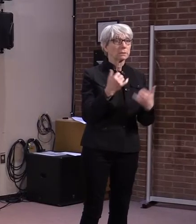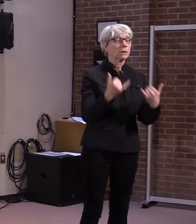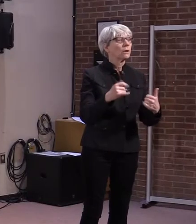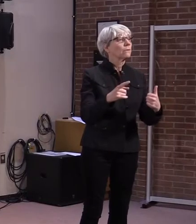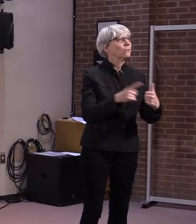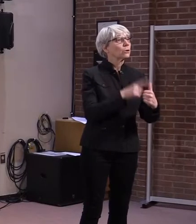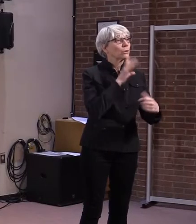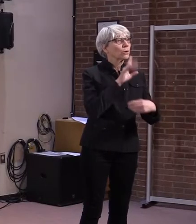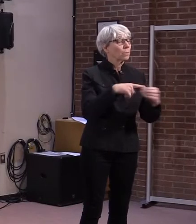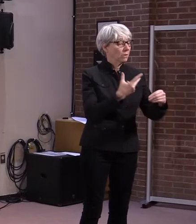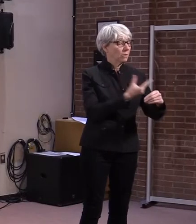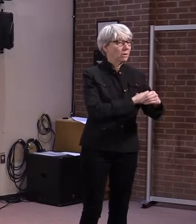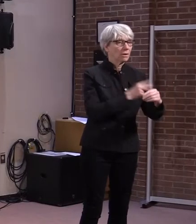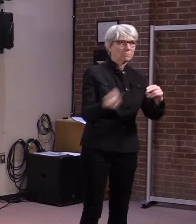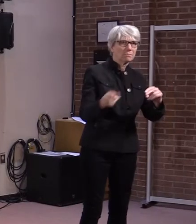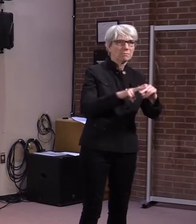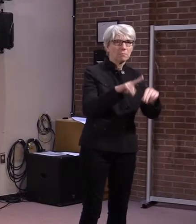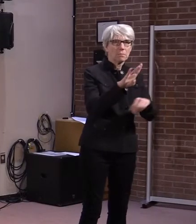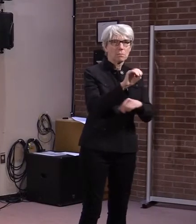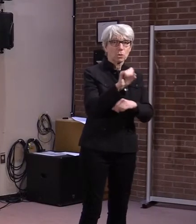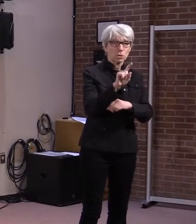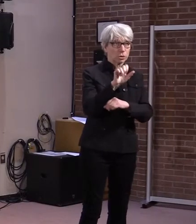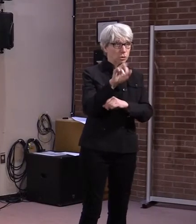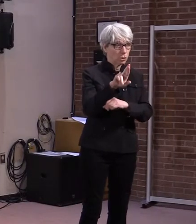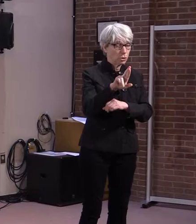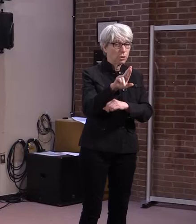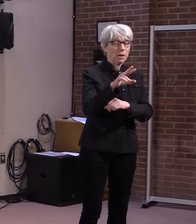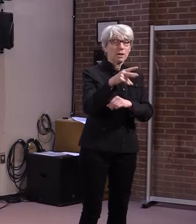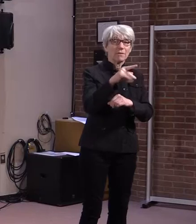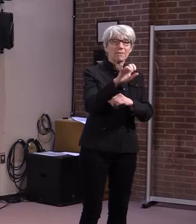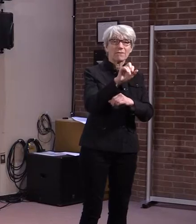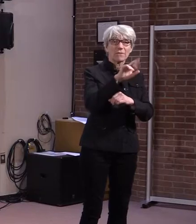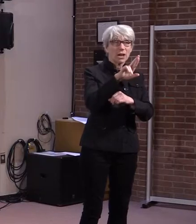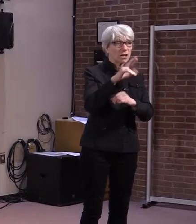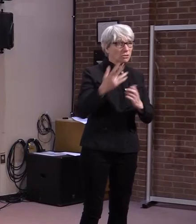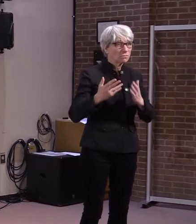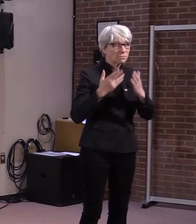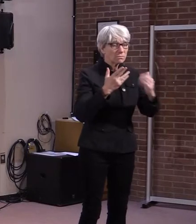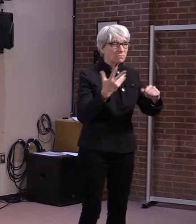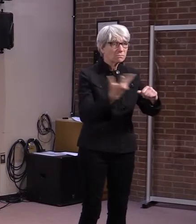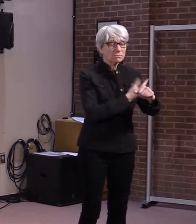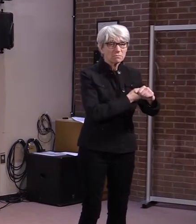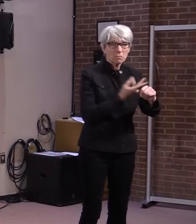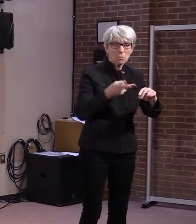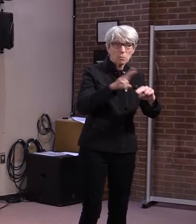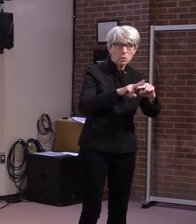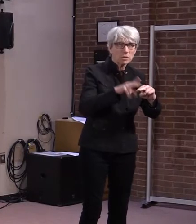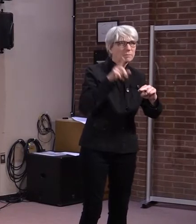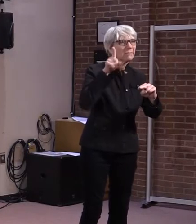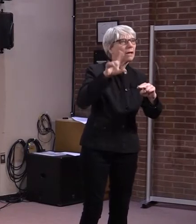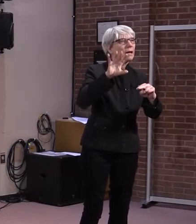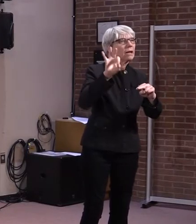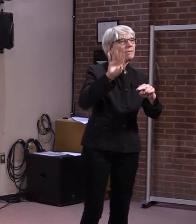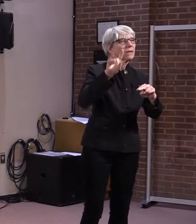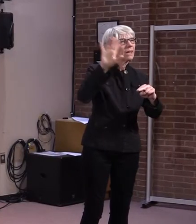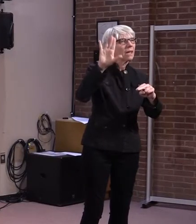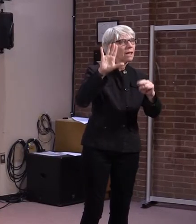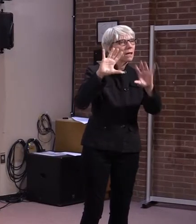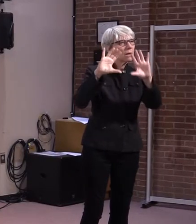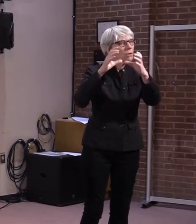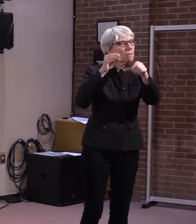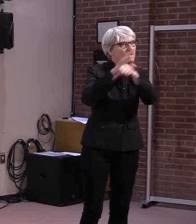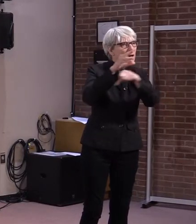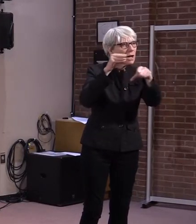shots. The proposal for the Pfizer booster shot was reviewed by an advisory committee at the FDA last